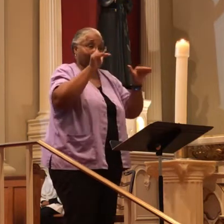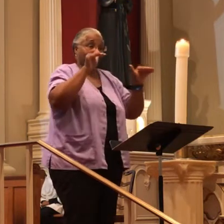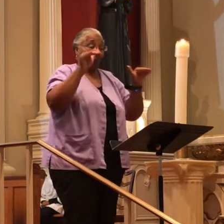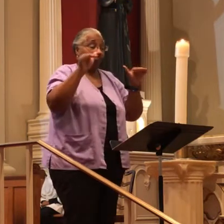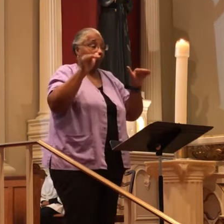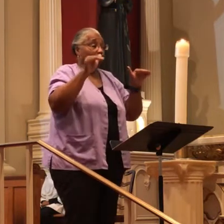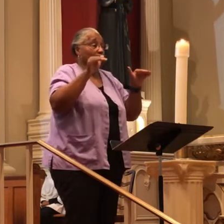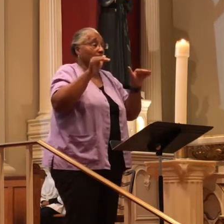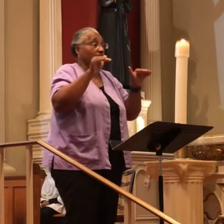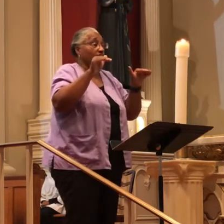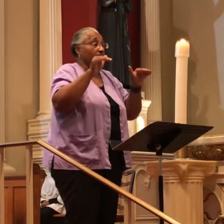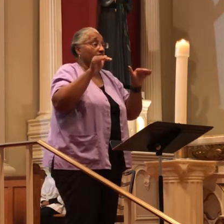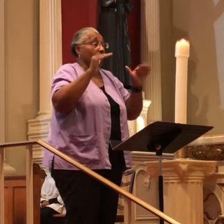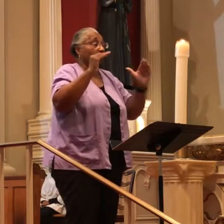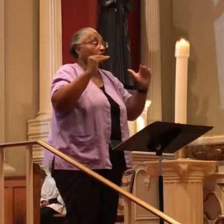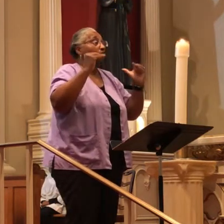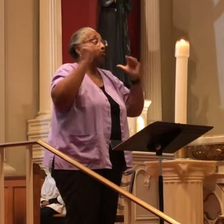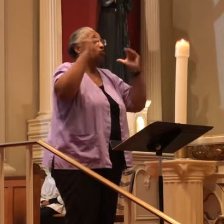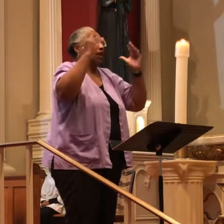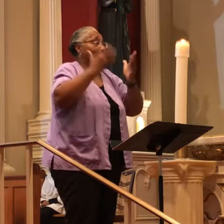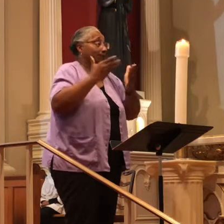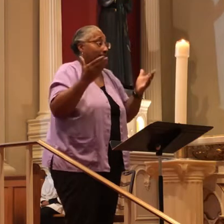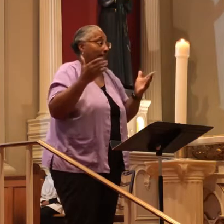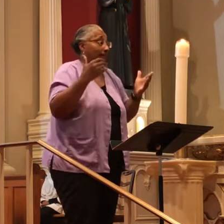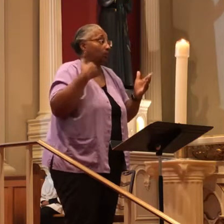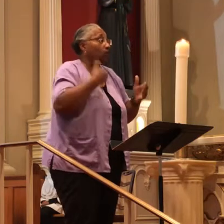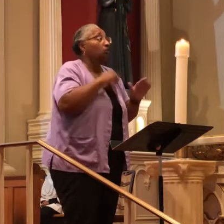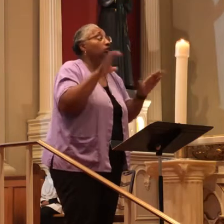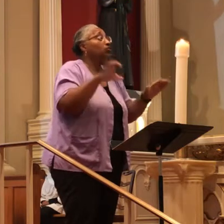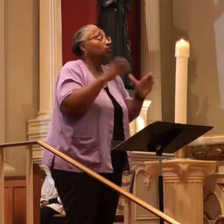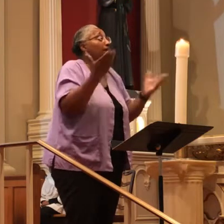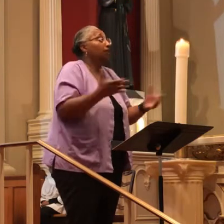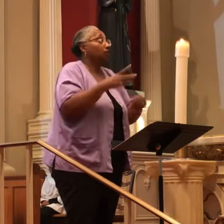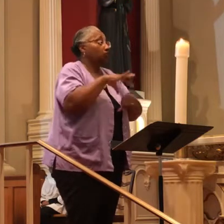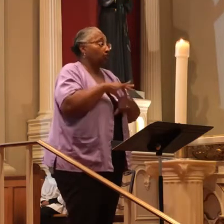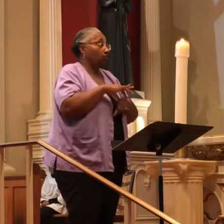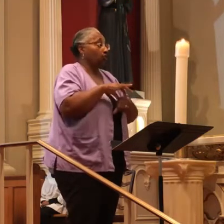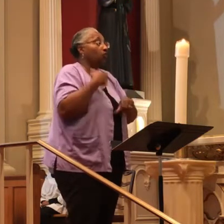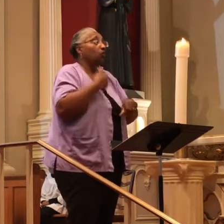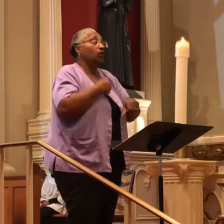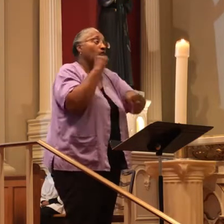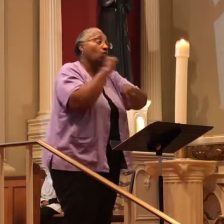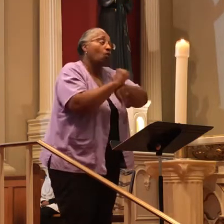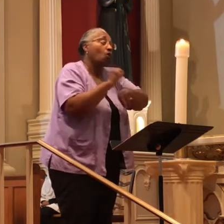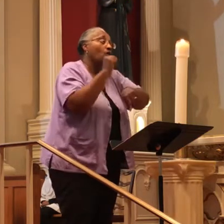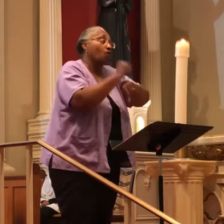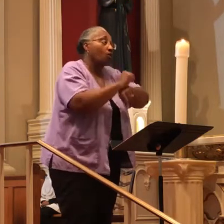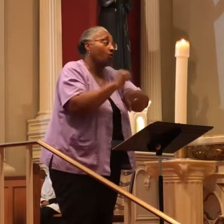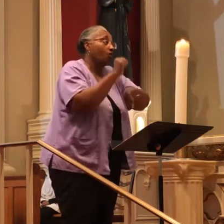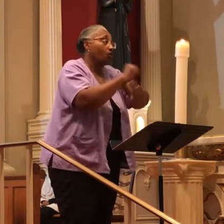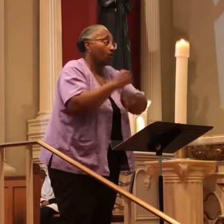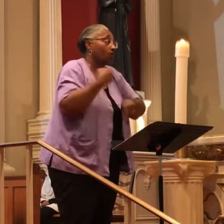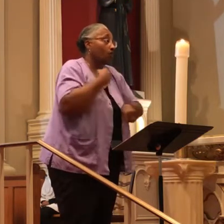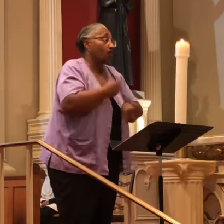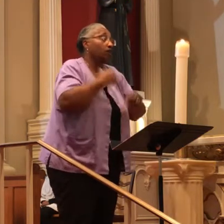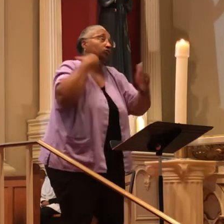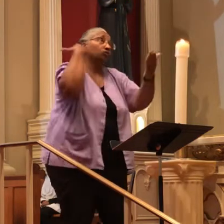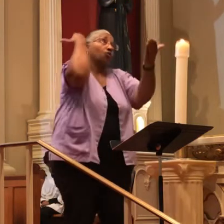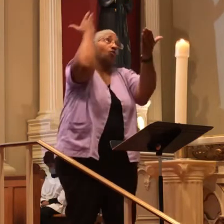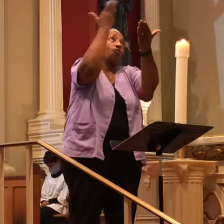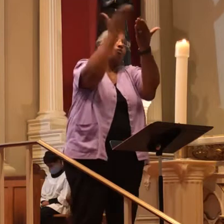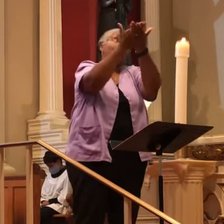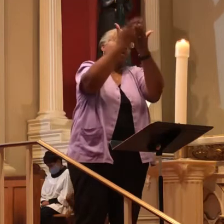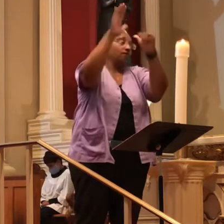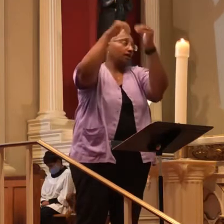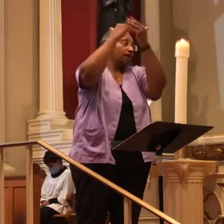greatest thing we do on this earth is to work so that we can make it to heaven. That's the journey